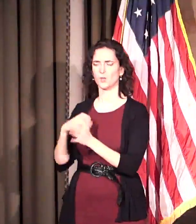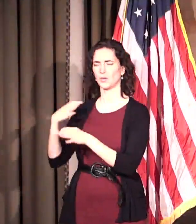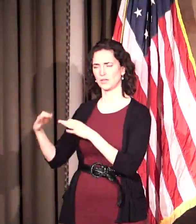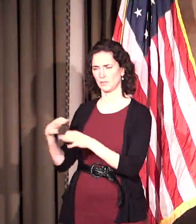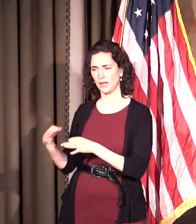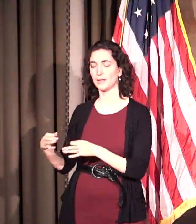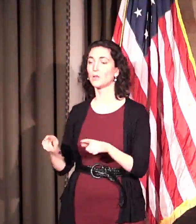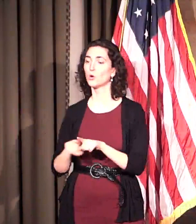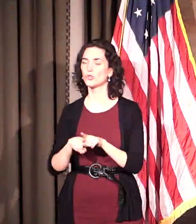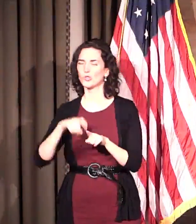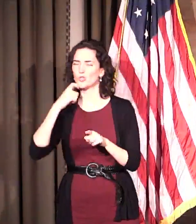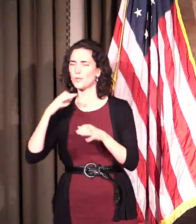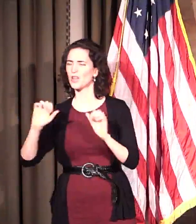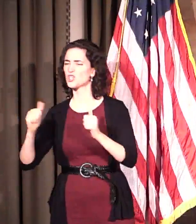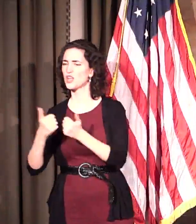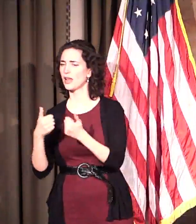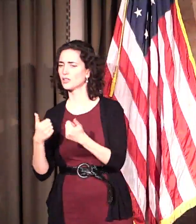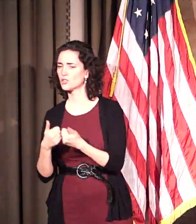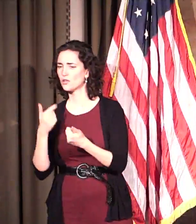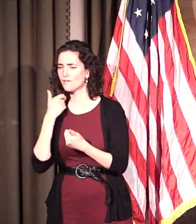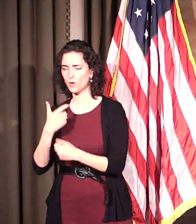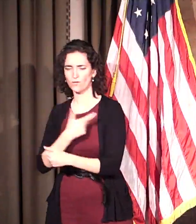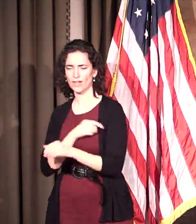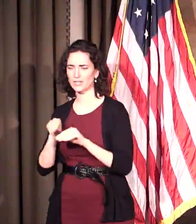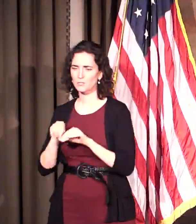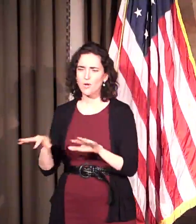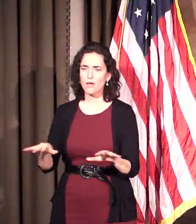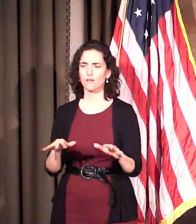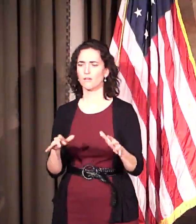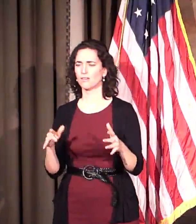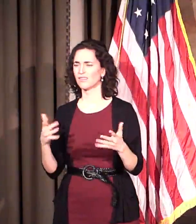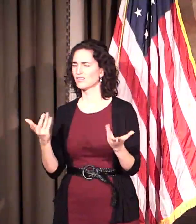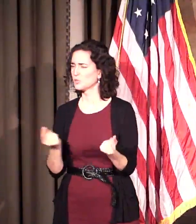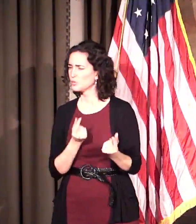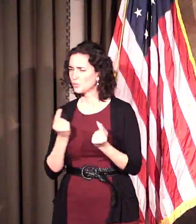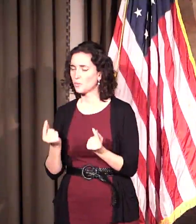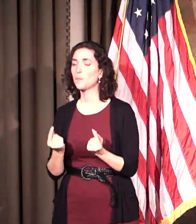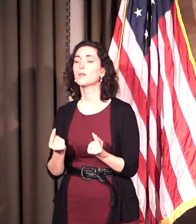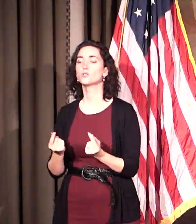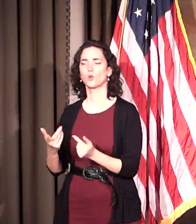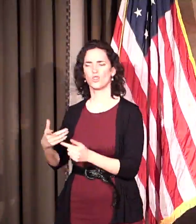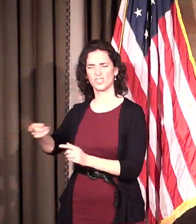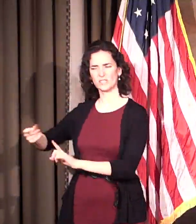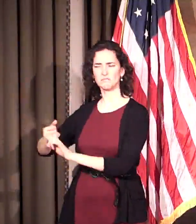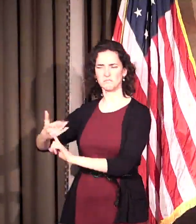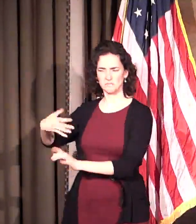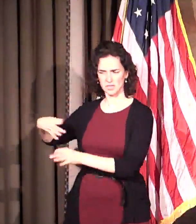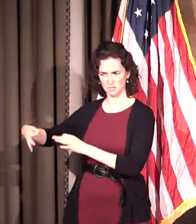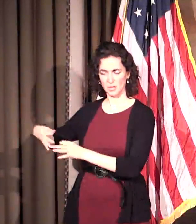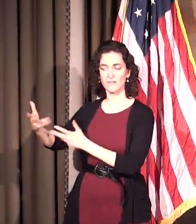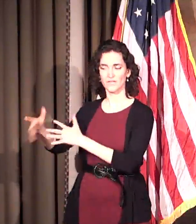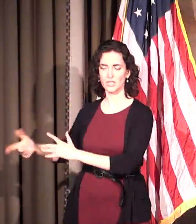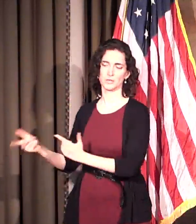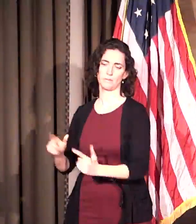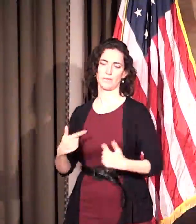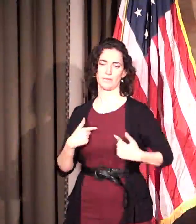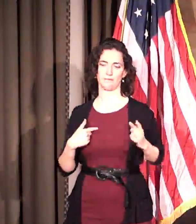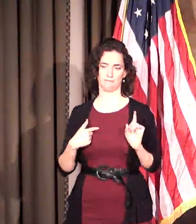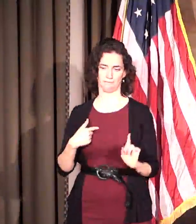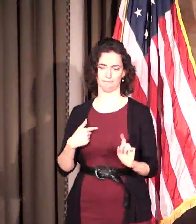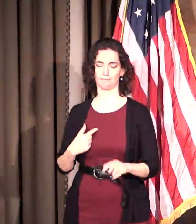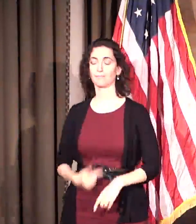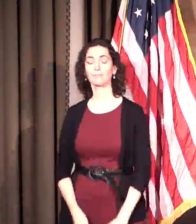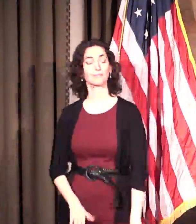mentioned, and talk a little bit more about the COVID vaccine, and then I will come back up after he is finished. Dr.